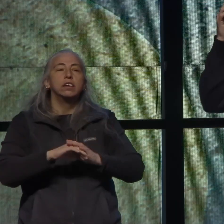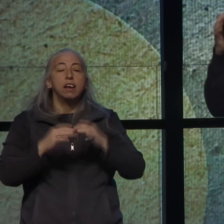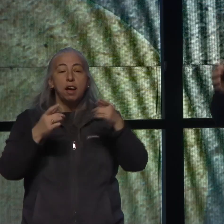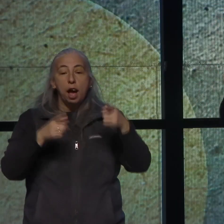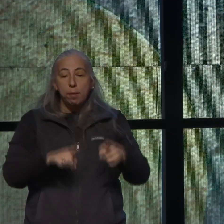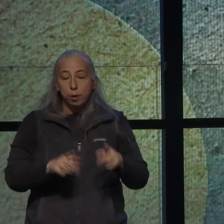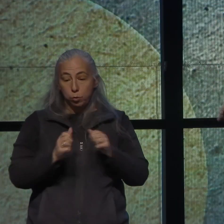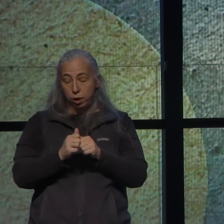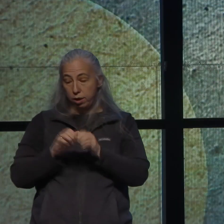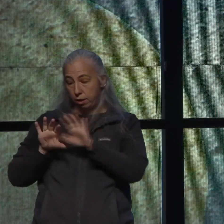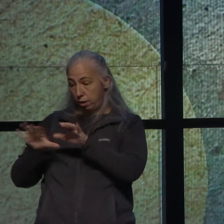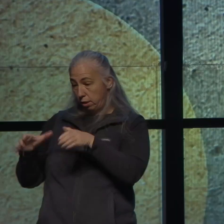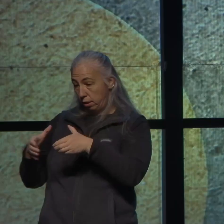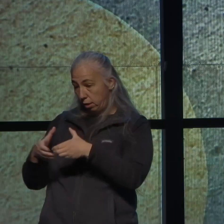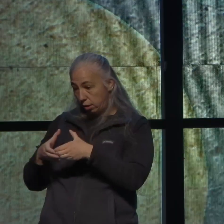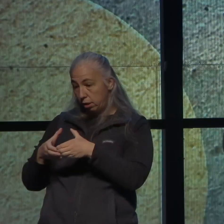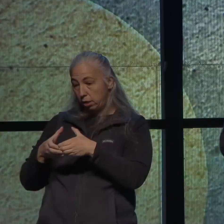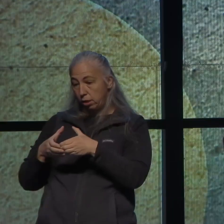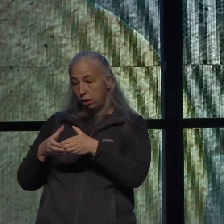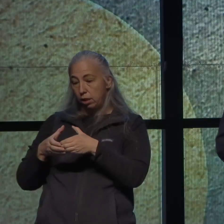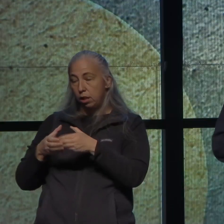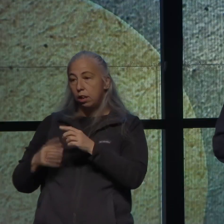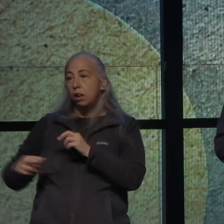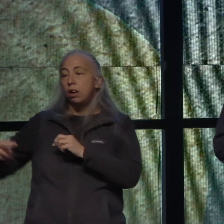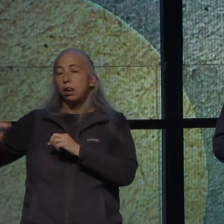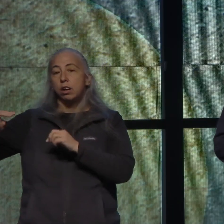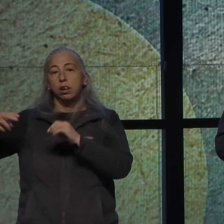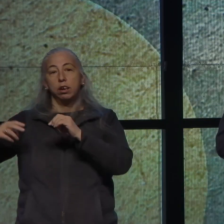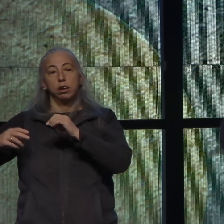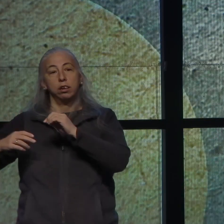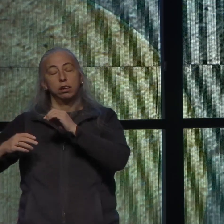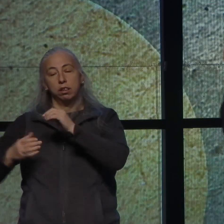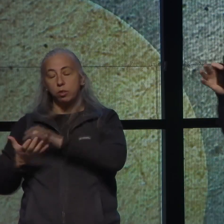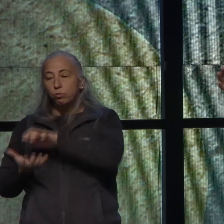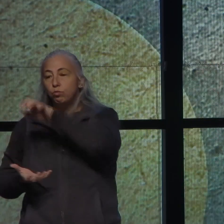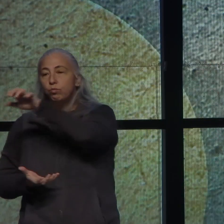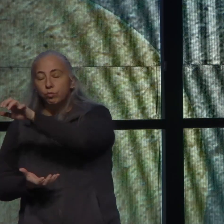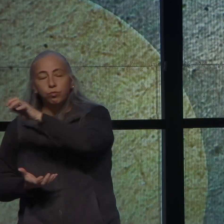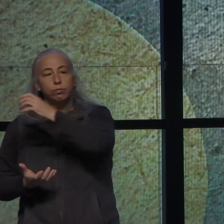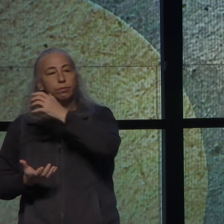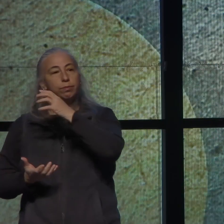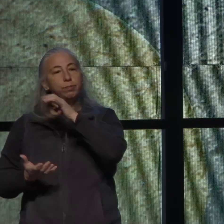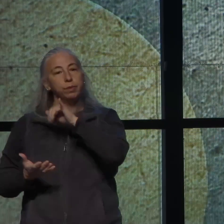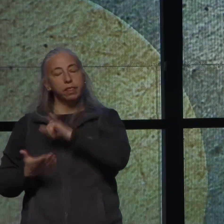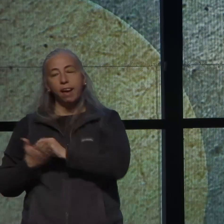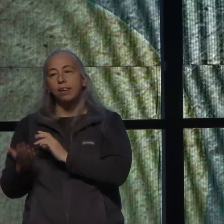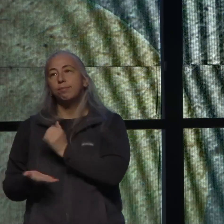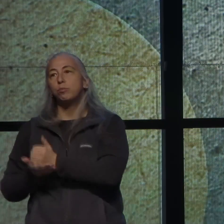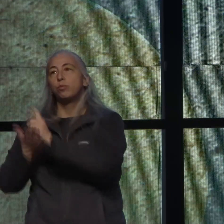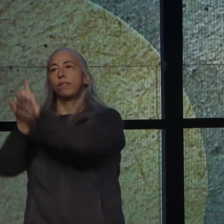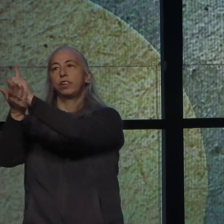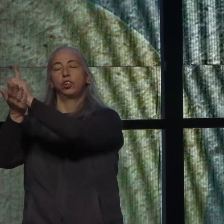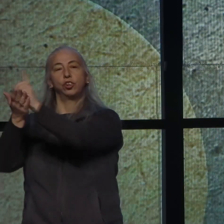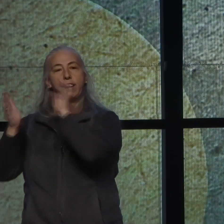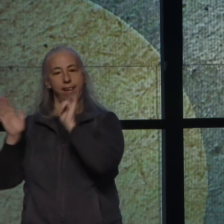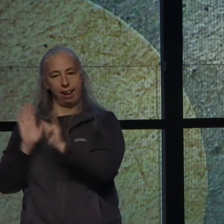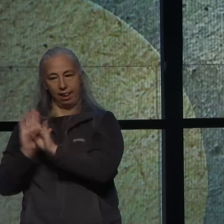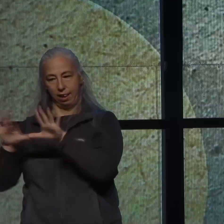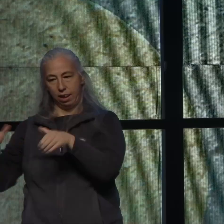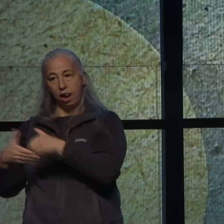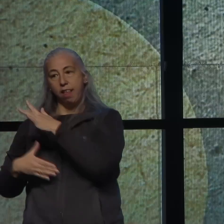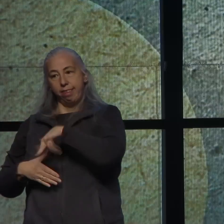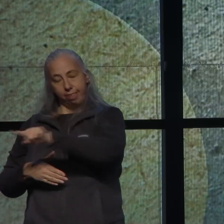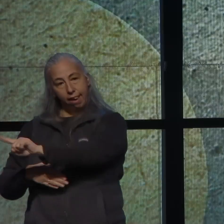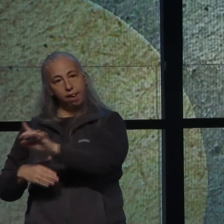dominant collective identity is threatened, what has become comfortable for the dominant group, when